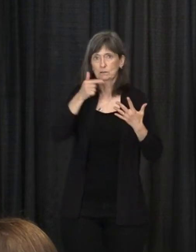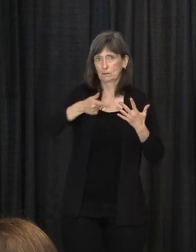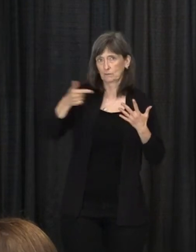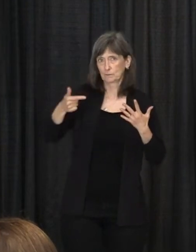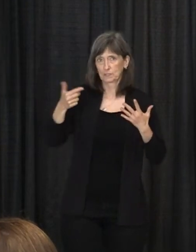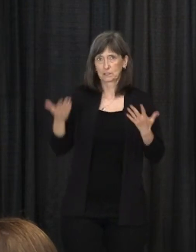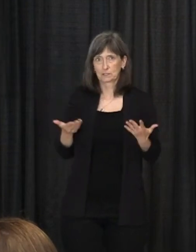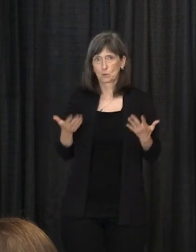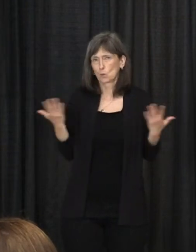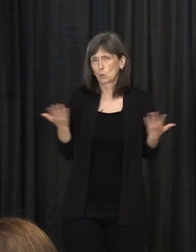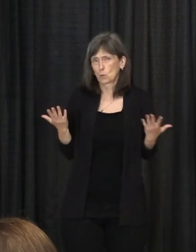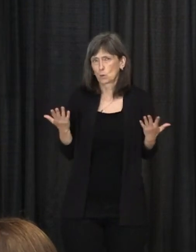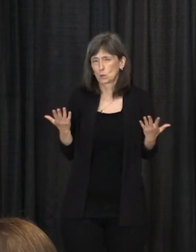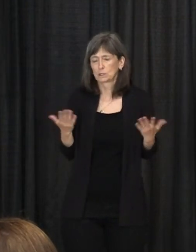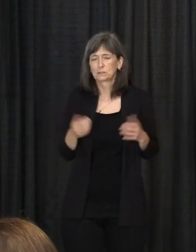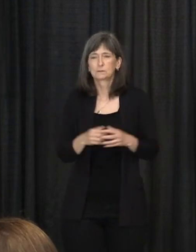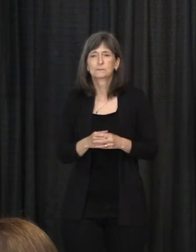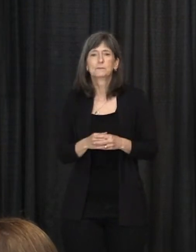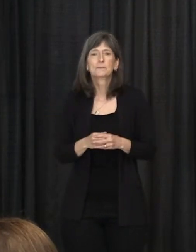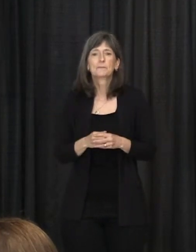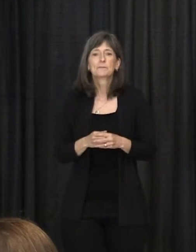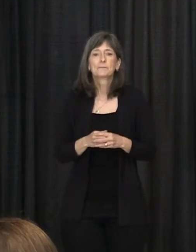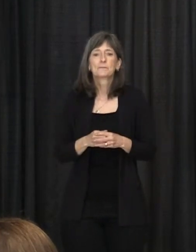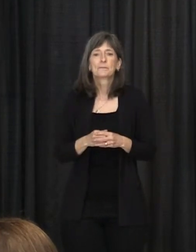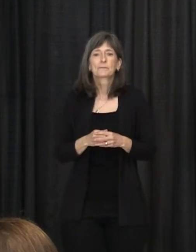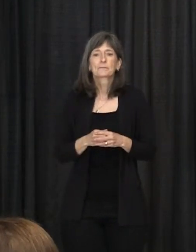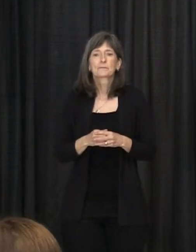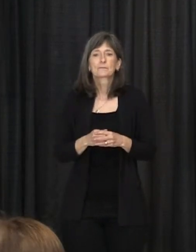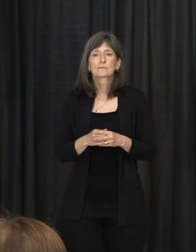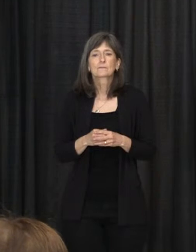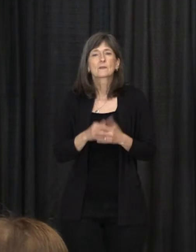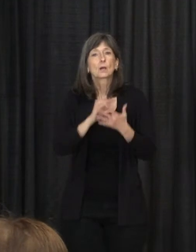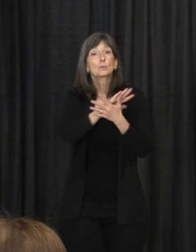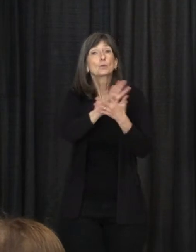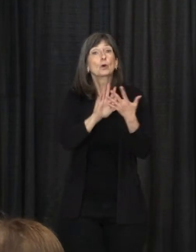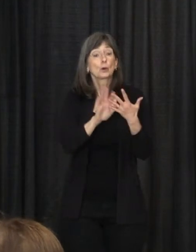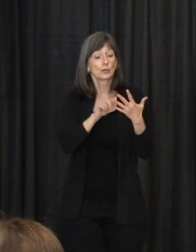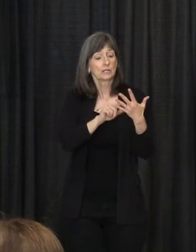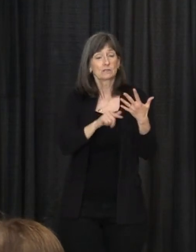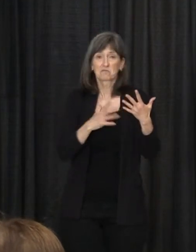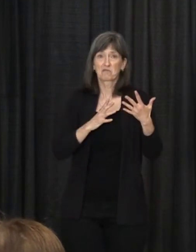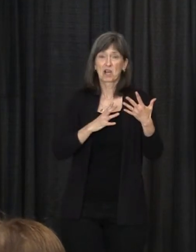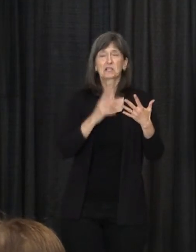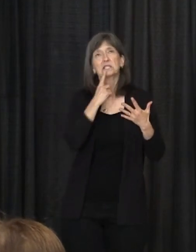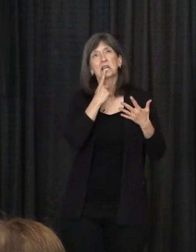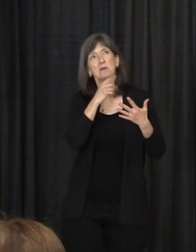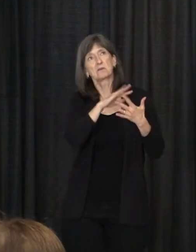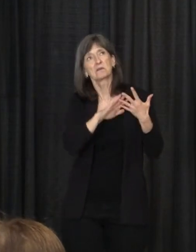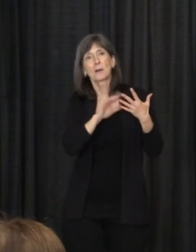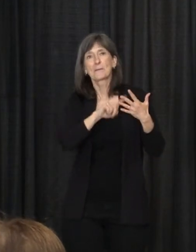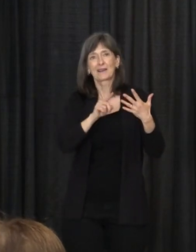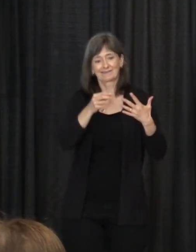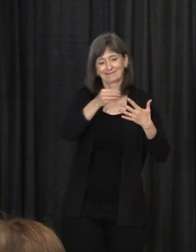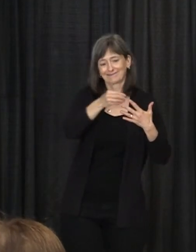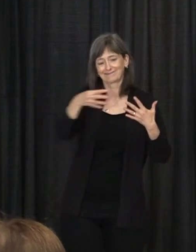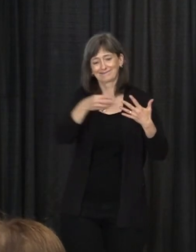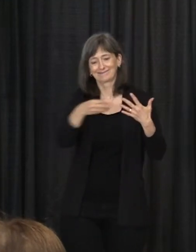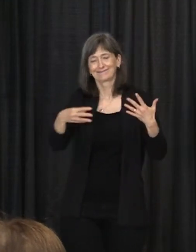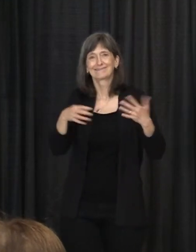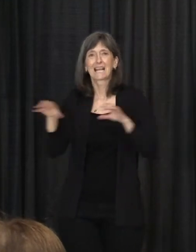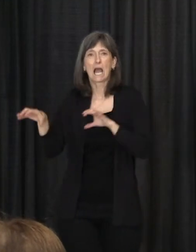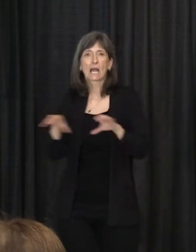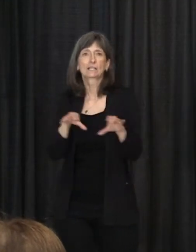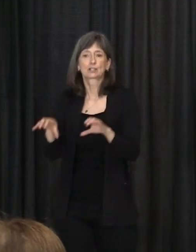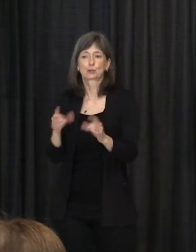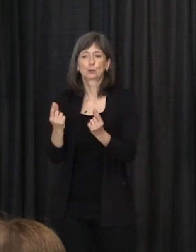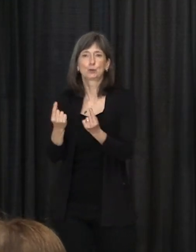government, but that cannot be accomplished unless you put actions to your words. To put actions to the words Premier Furey